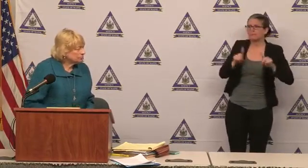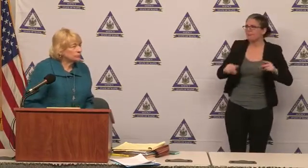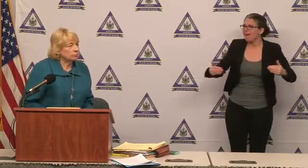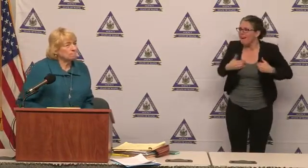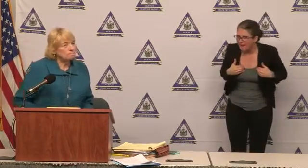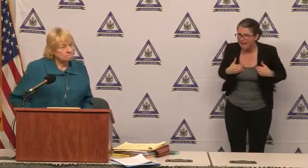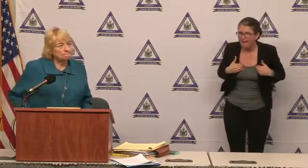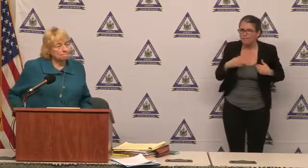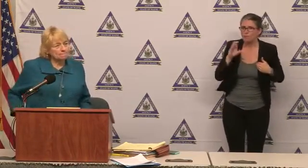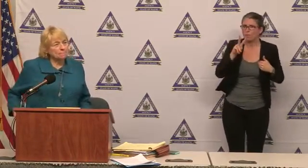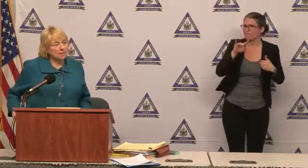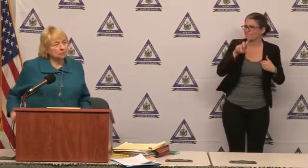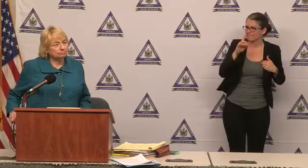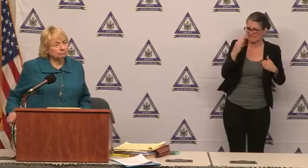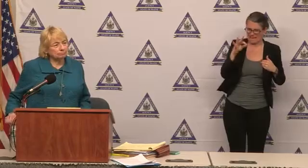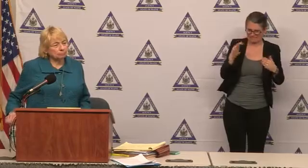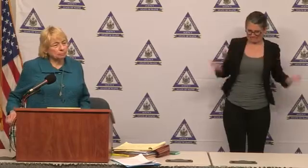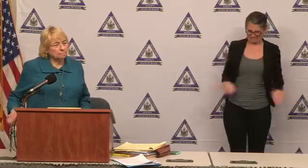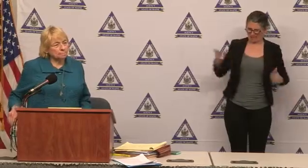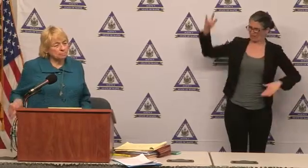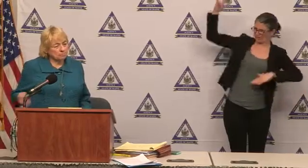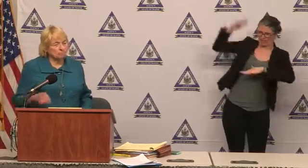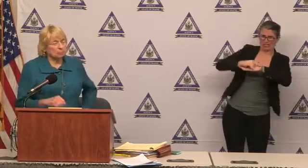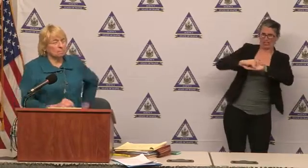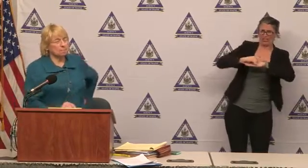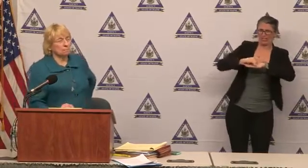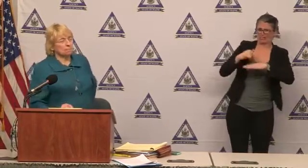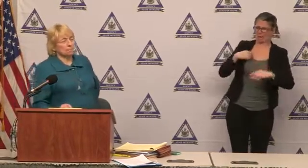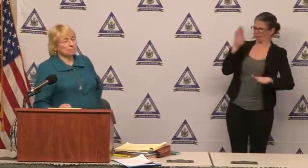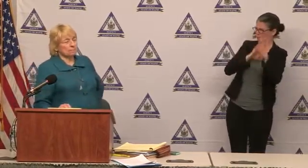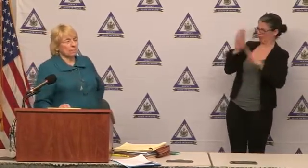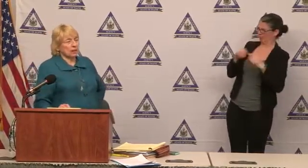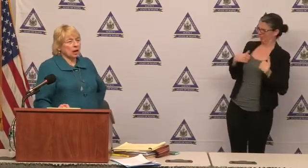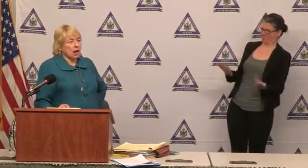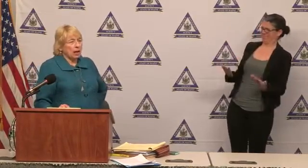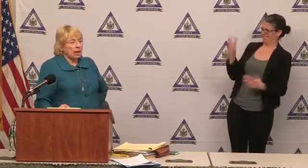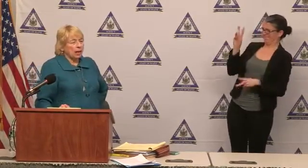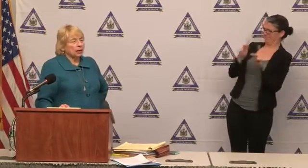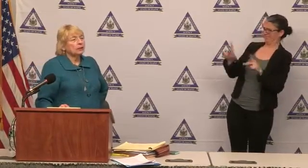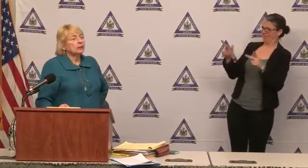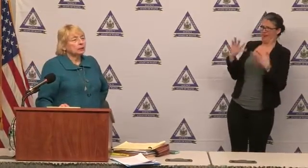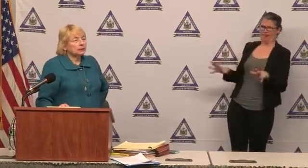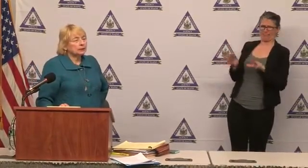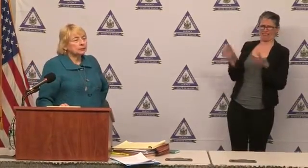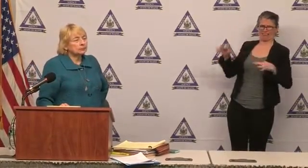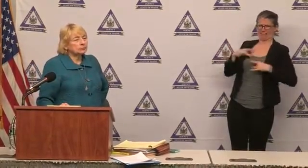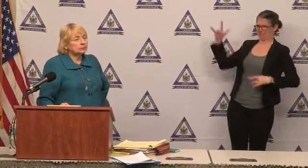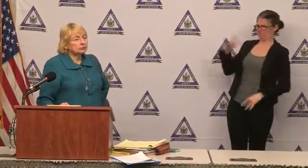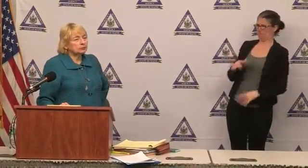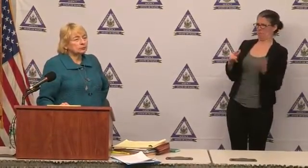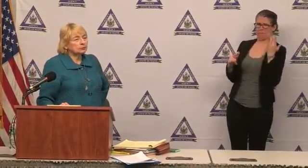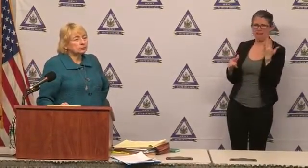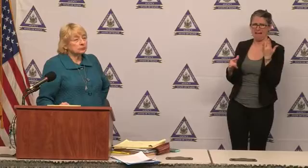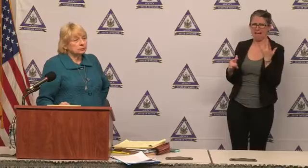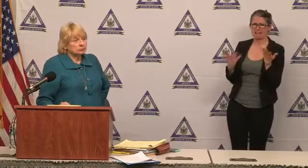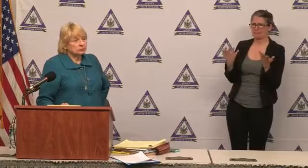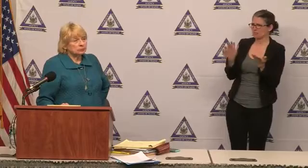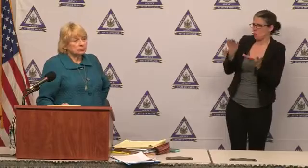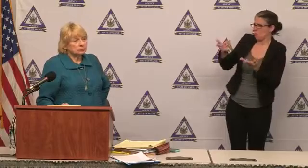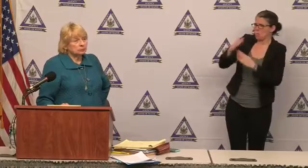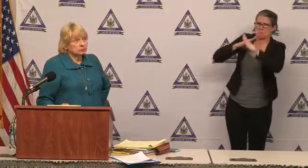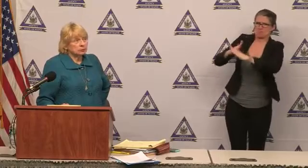concerning. And I didn't know if these are the kinds of things you were hearing, and whether or not there needs to be any sort of precautions for people coming in through the